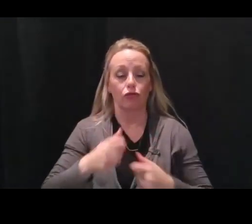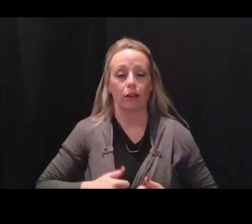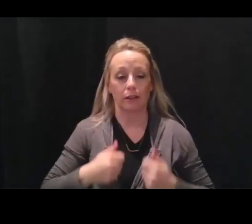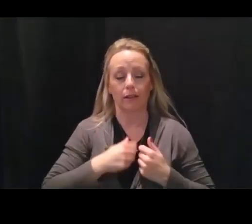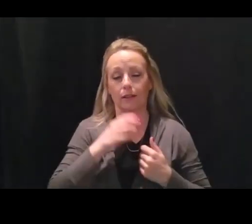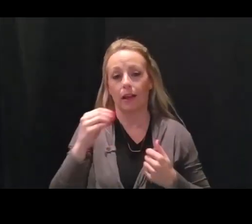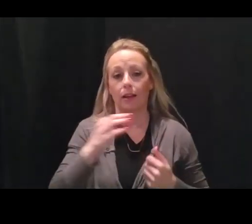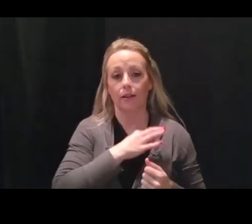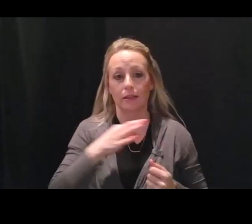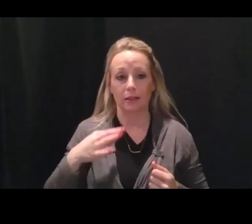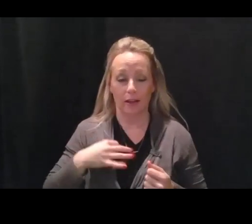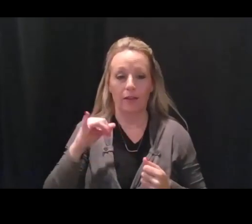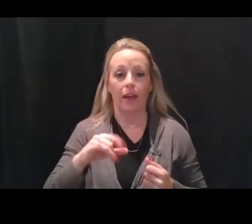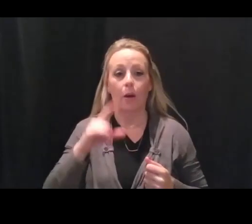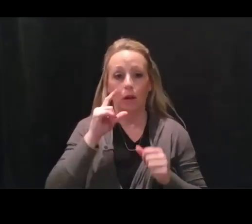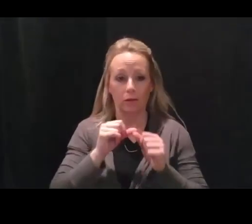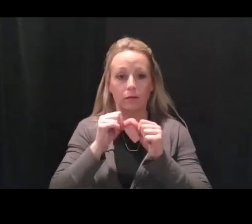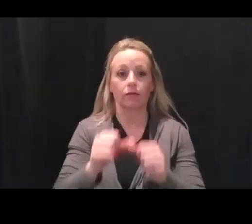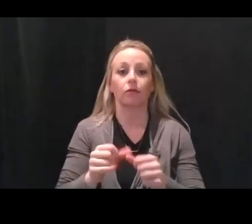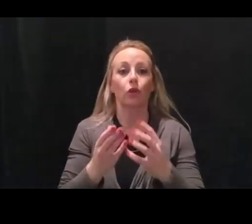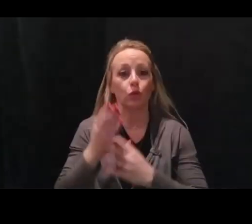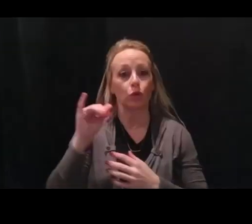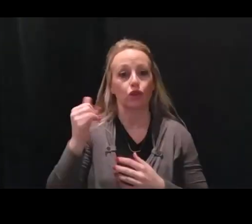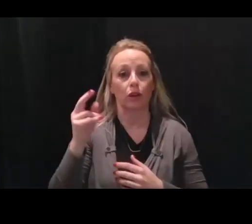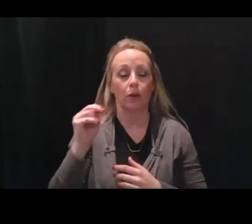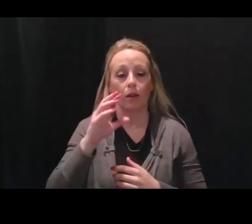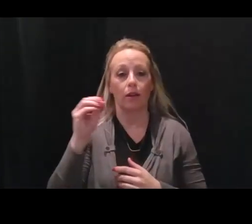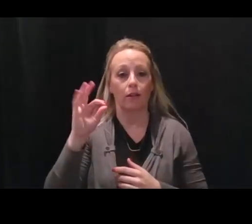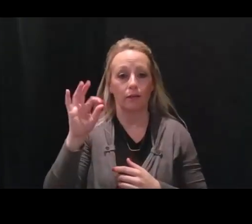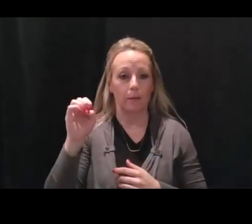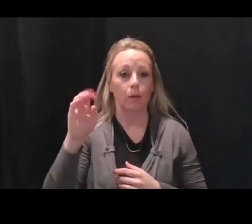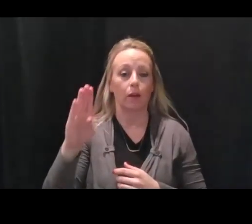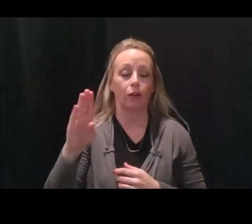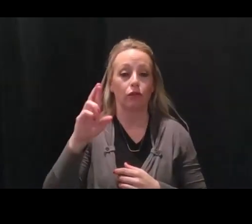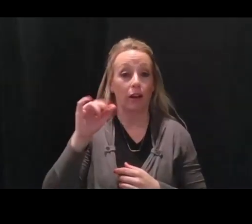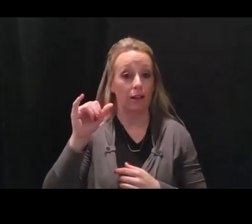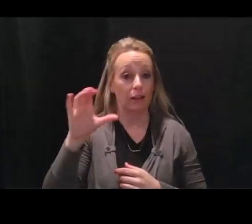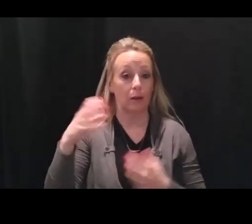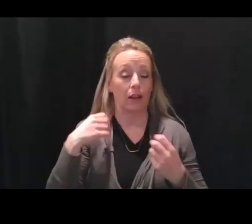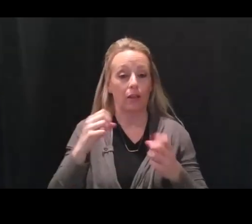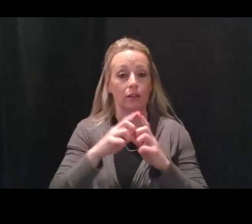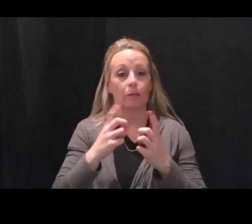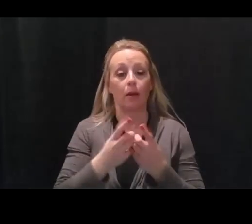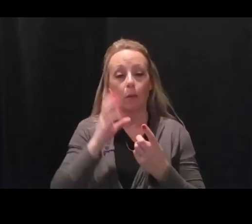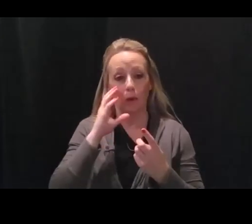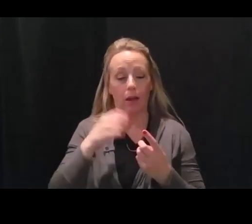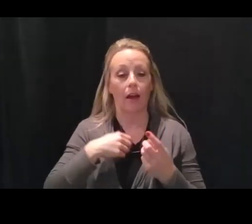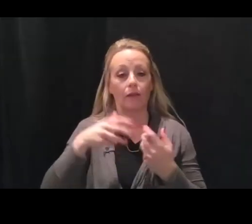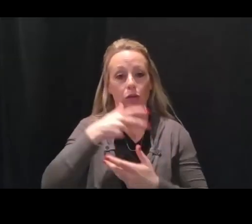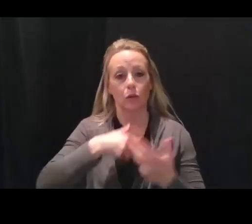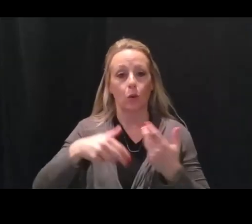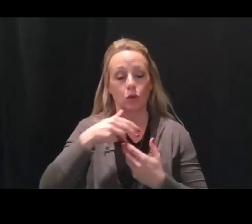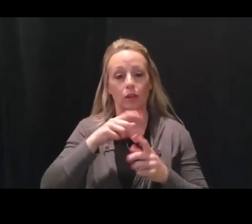last through January and into February. The Rock Island County Health Department will hold a socially distanced